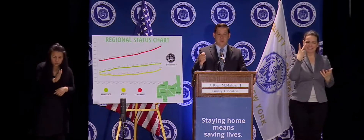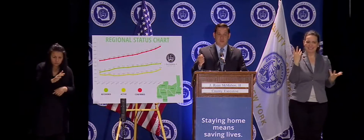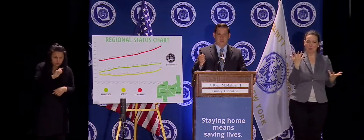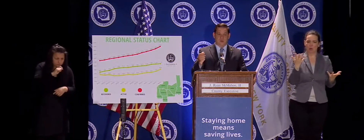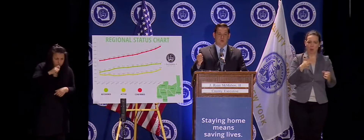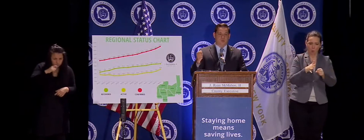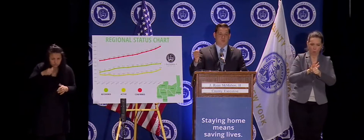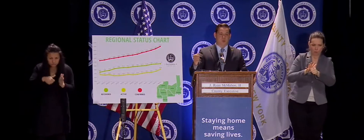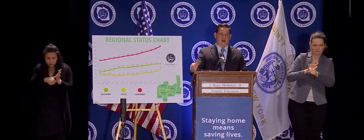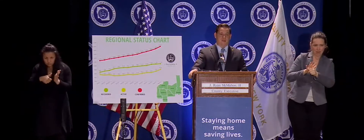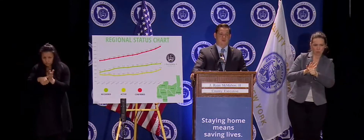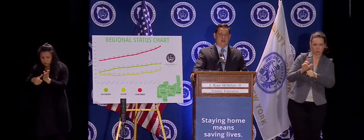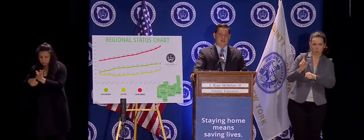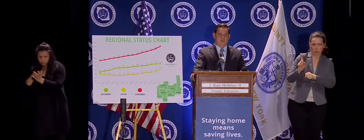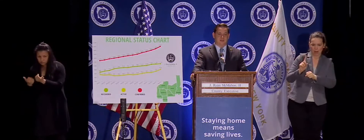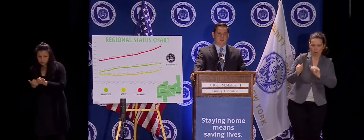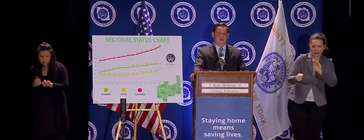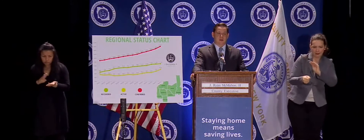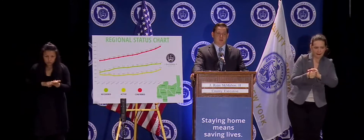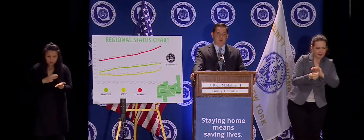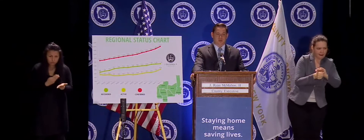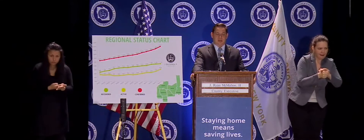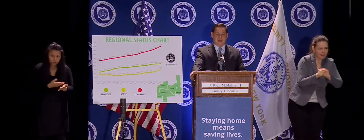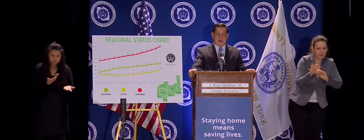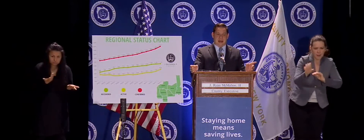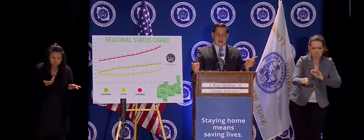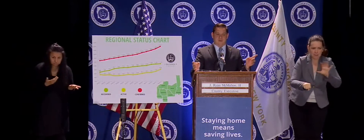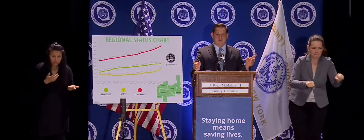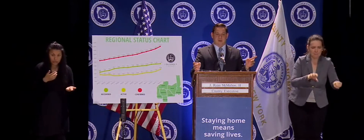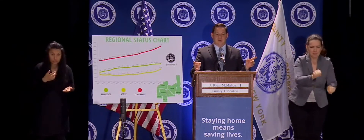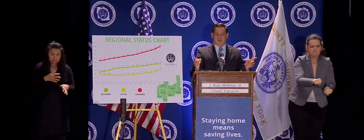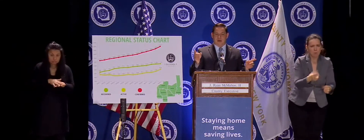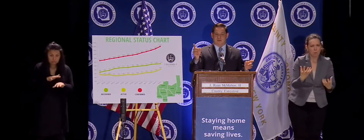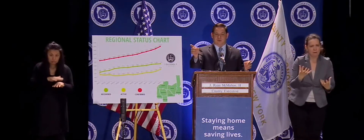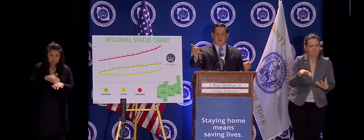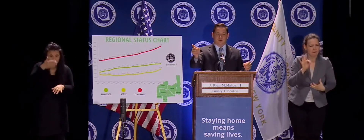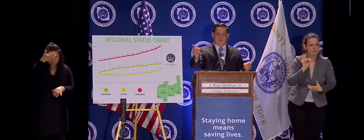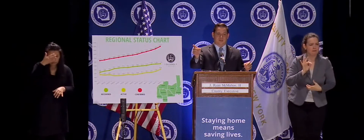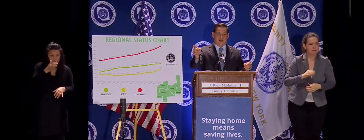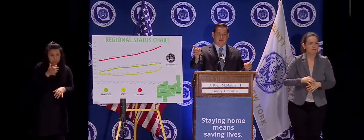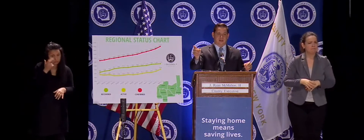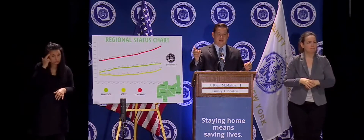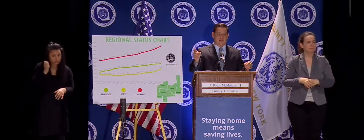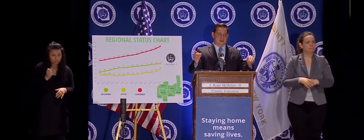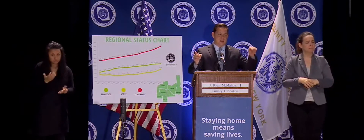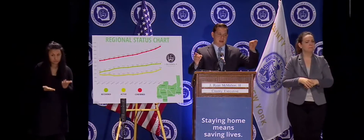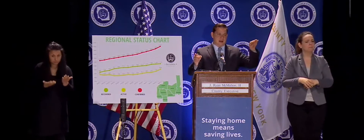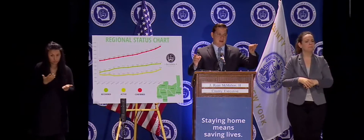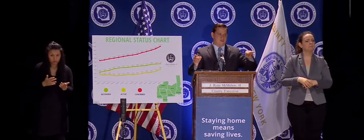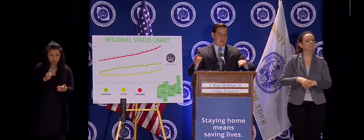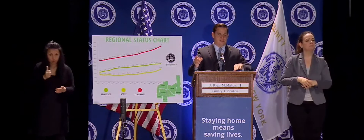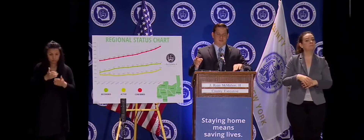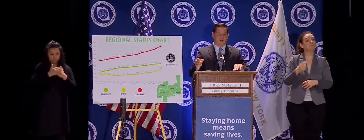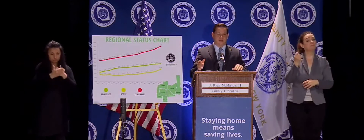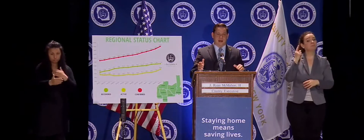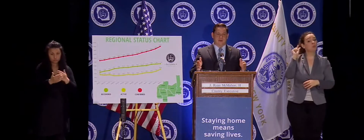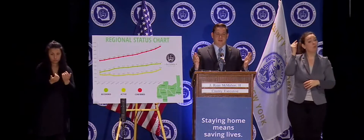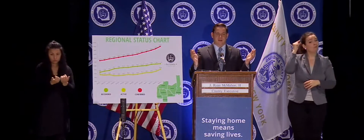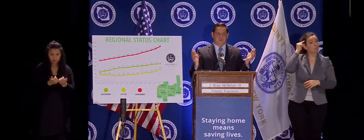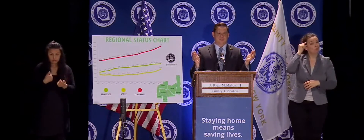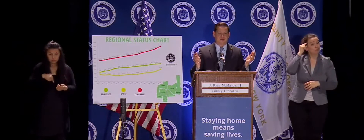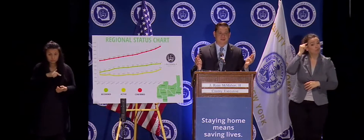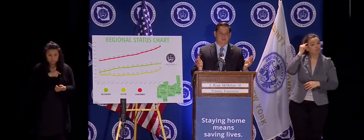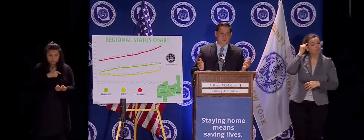very ambitious goals he's put on us for testing, but you have to do 13,000 tests and have cases going